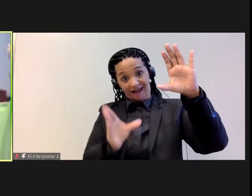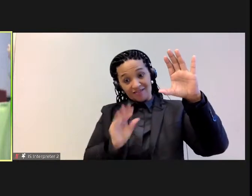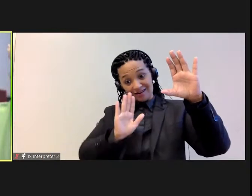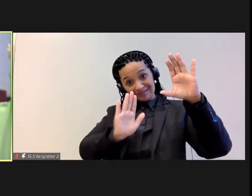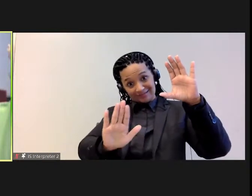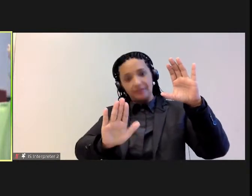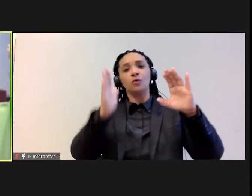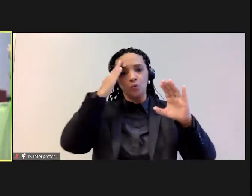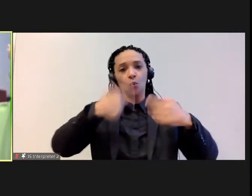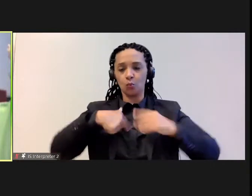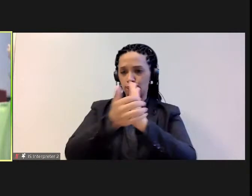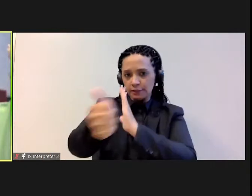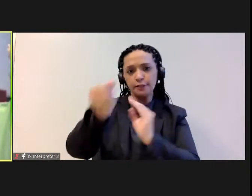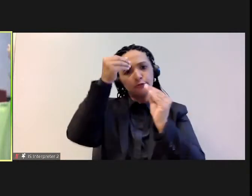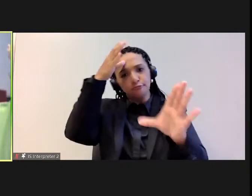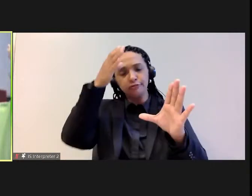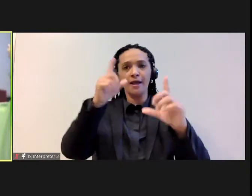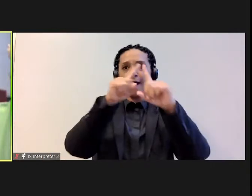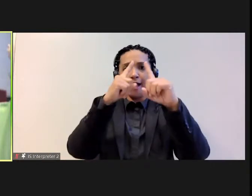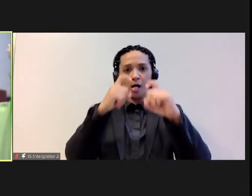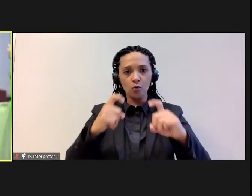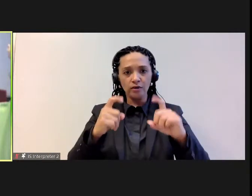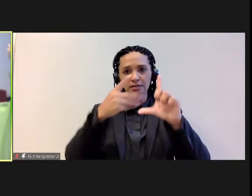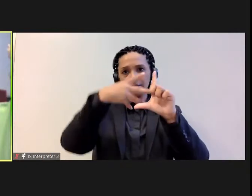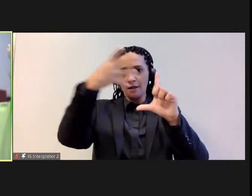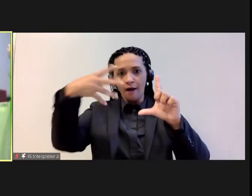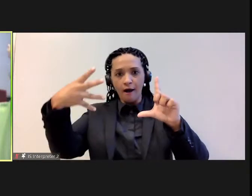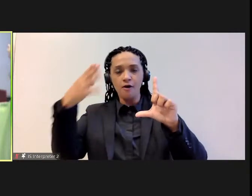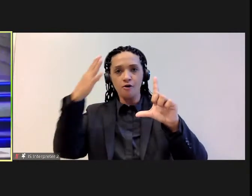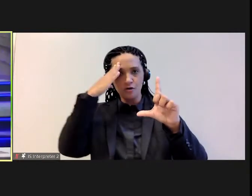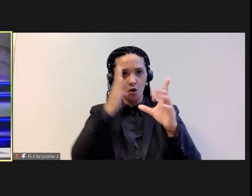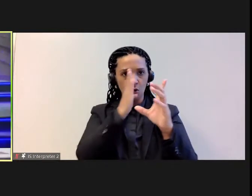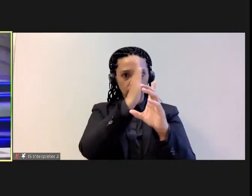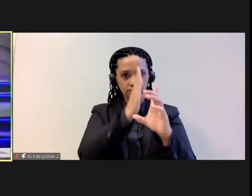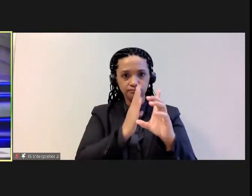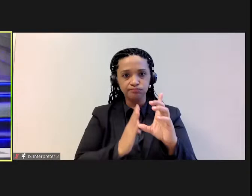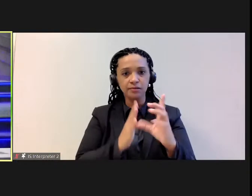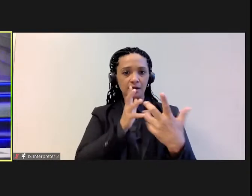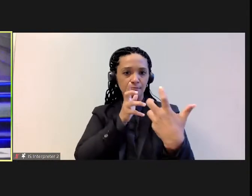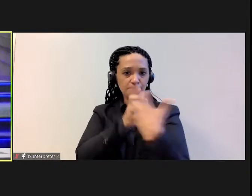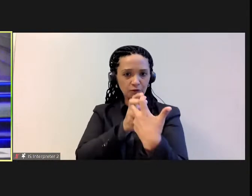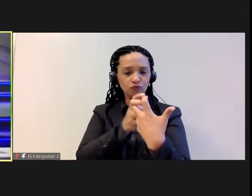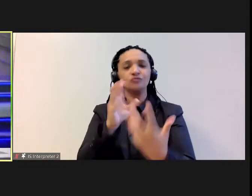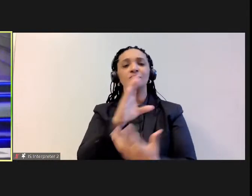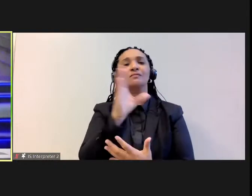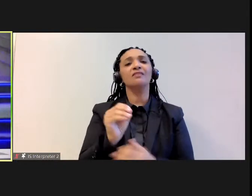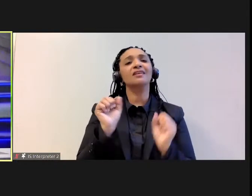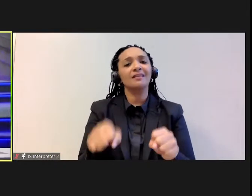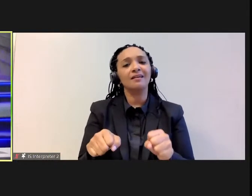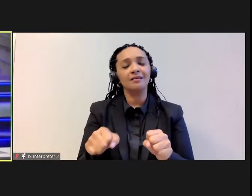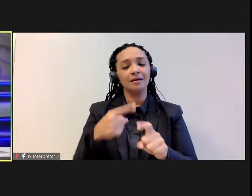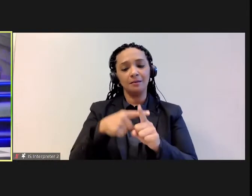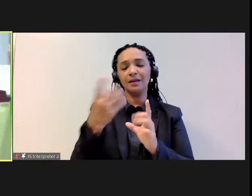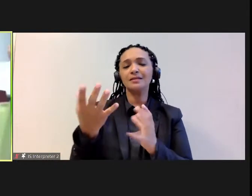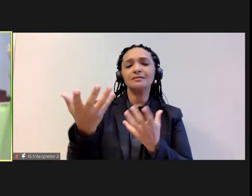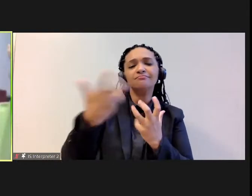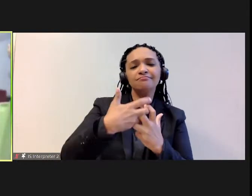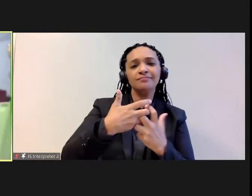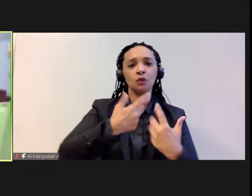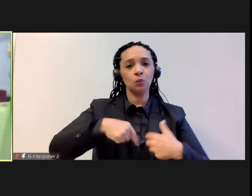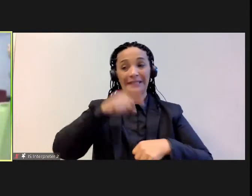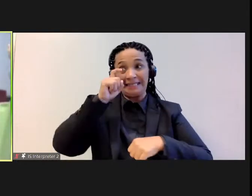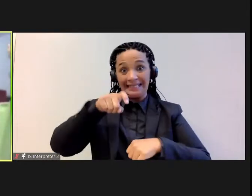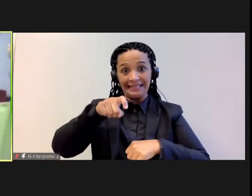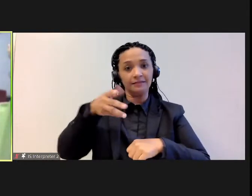the continent should actually be able to produce algorithms that are relevant, to the continent, and that are actually needed and demand-driven, based on the